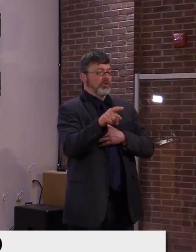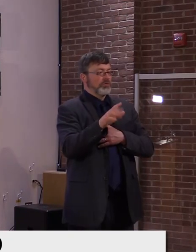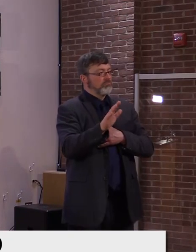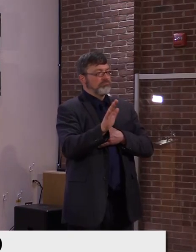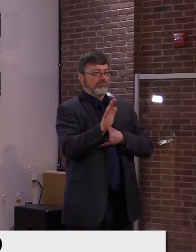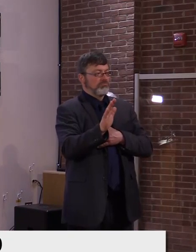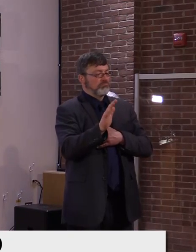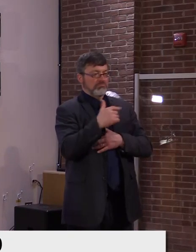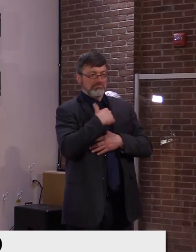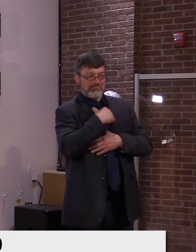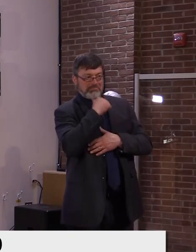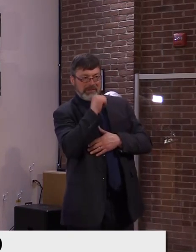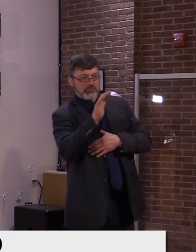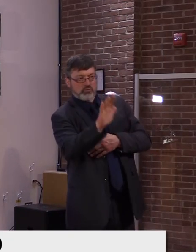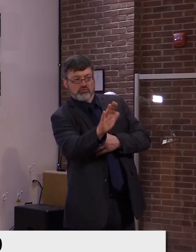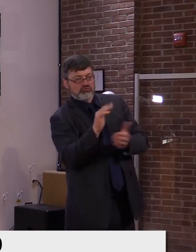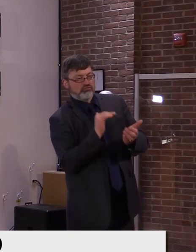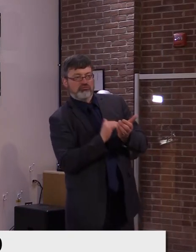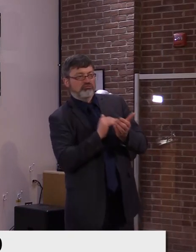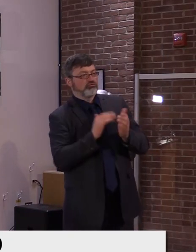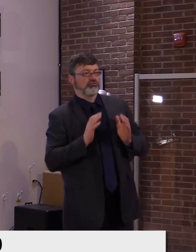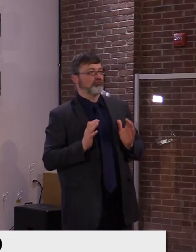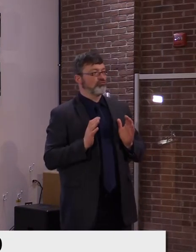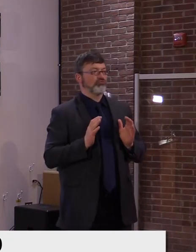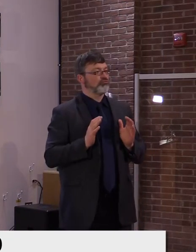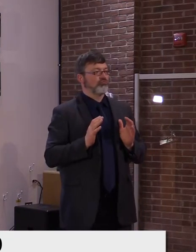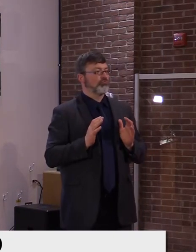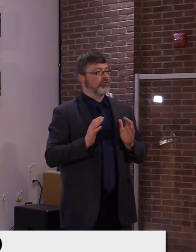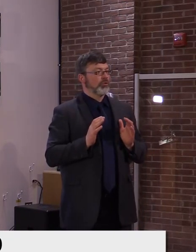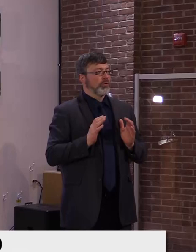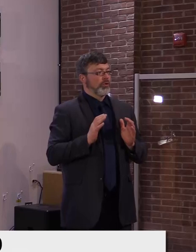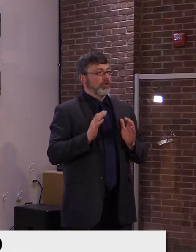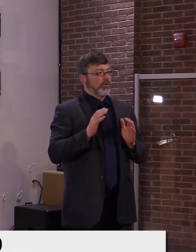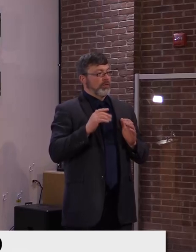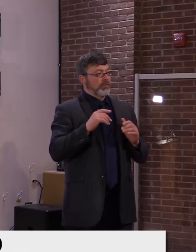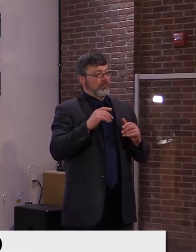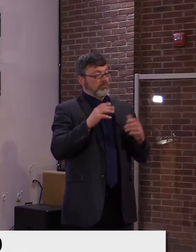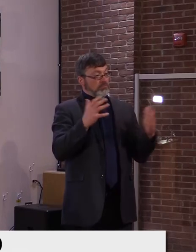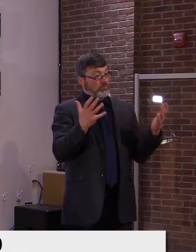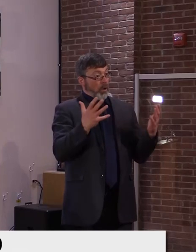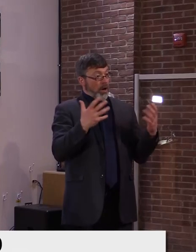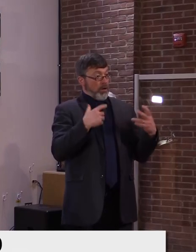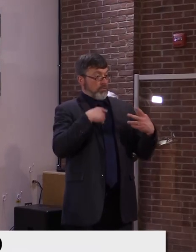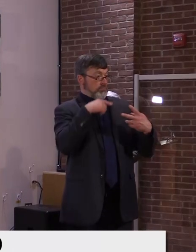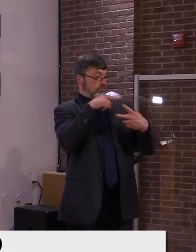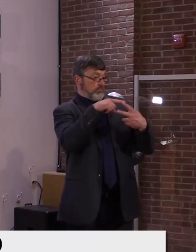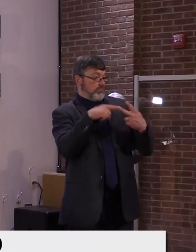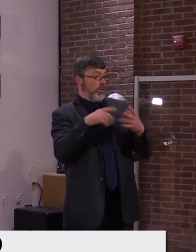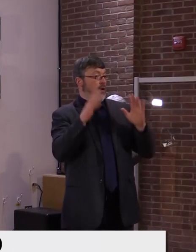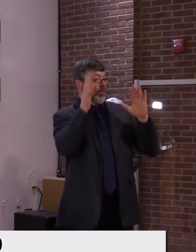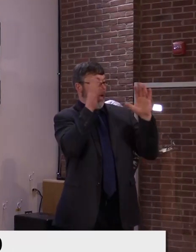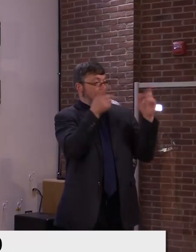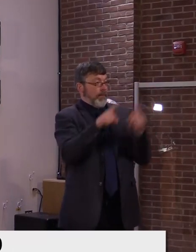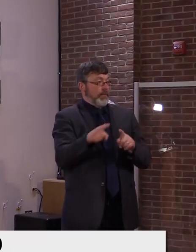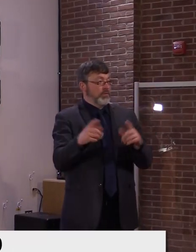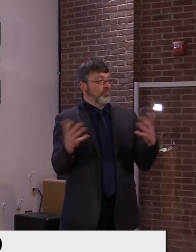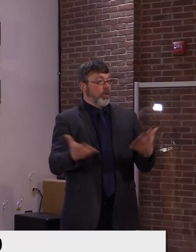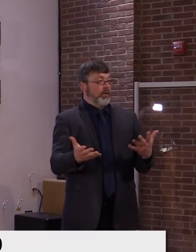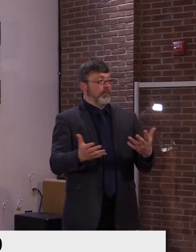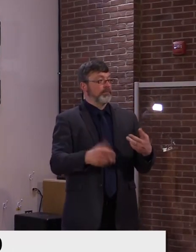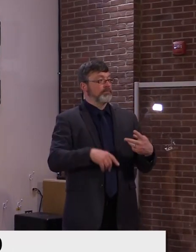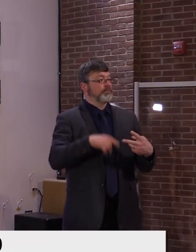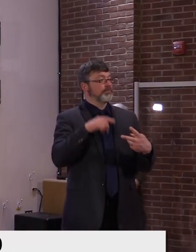occur. Pathway one is going to be, this is a rare event. We've learned what we can from